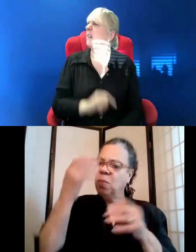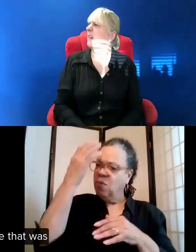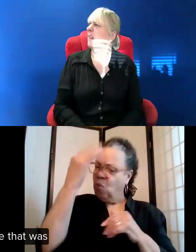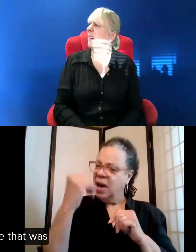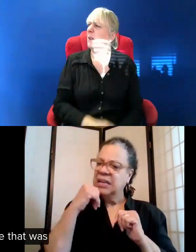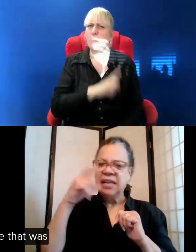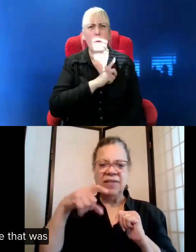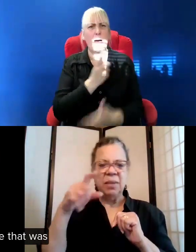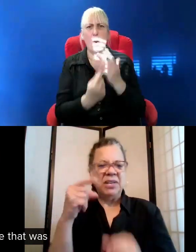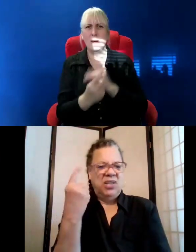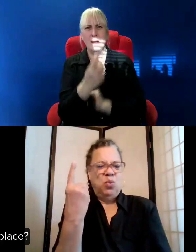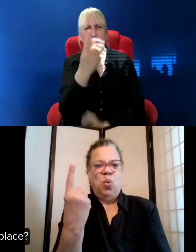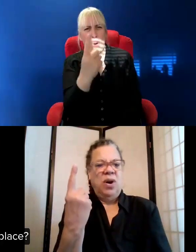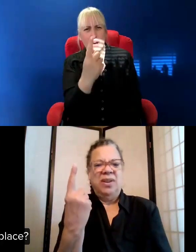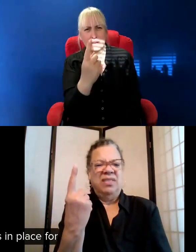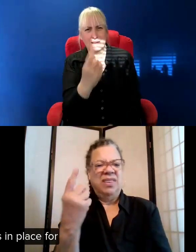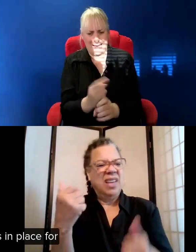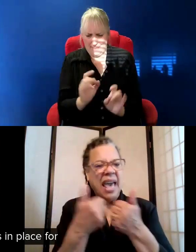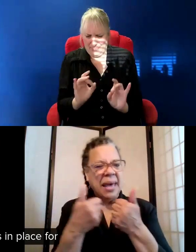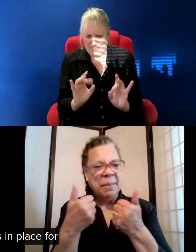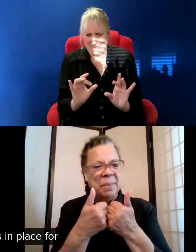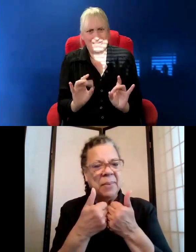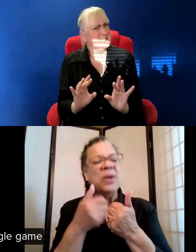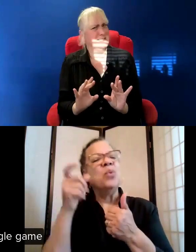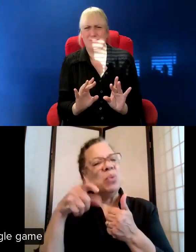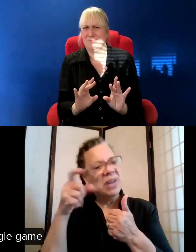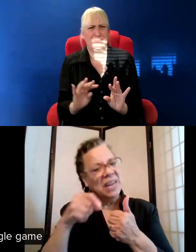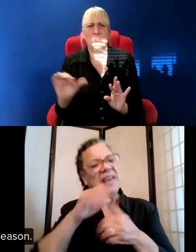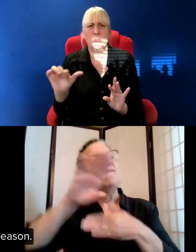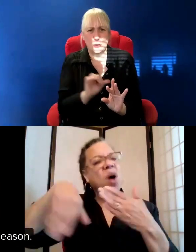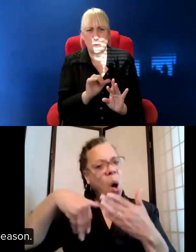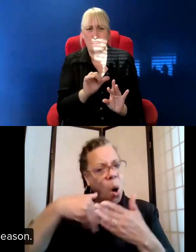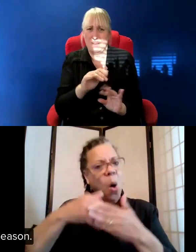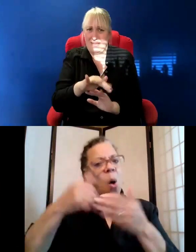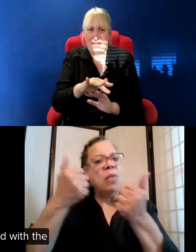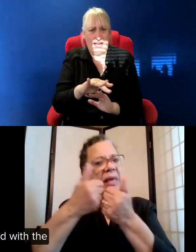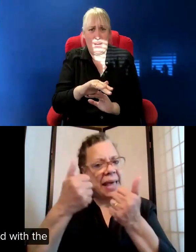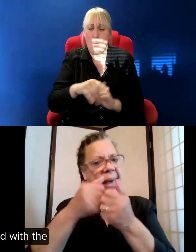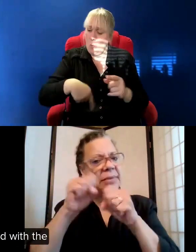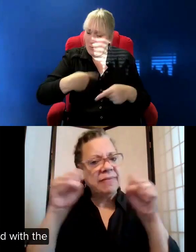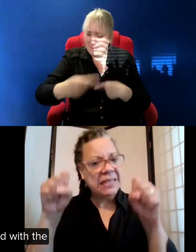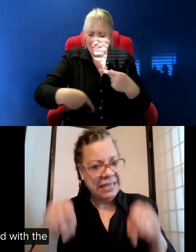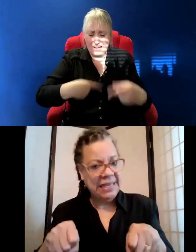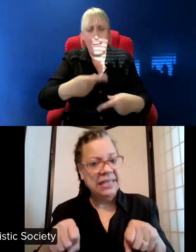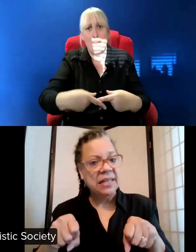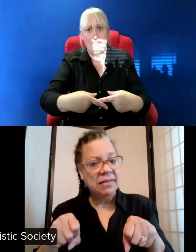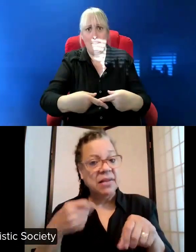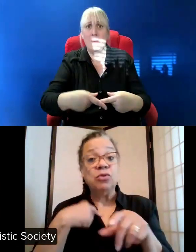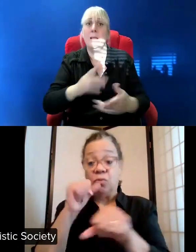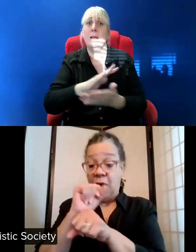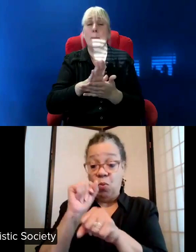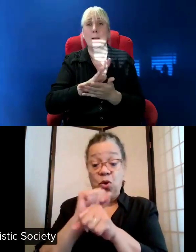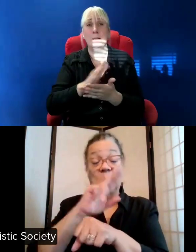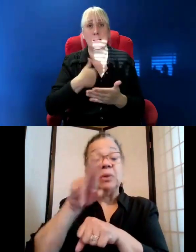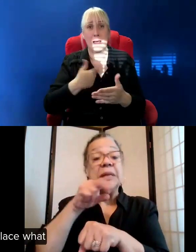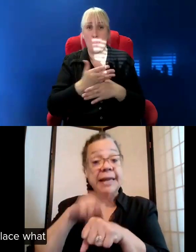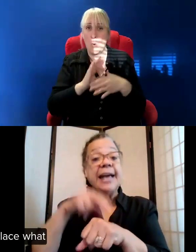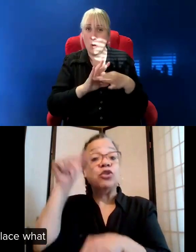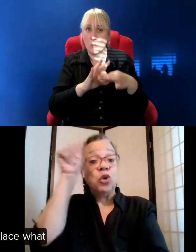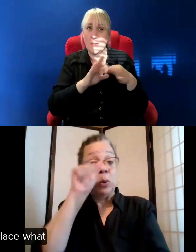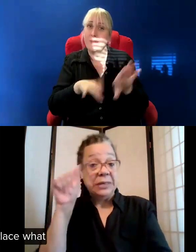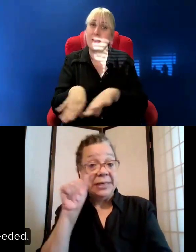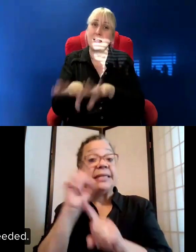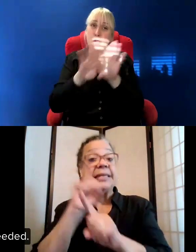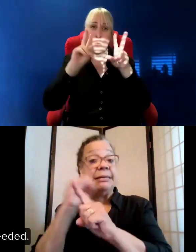have to be just a game that was put in place? We need this in place for every single game of the season. So I worked with the National Autistic Society to